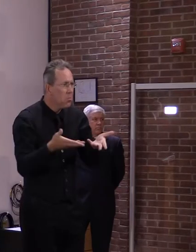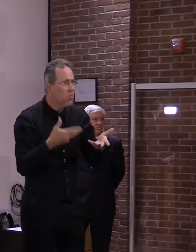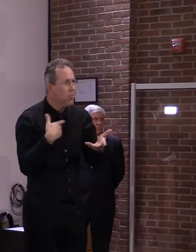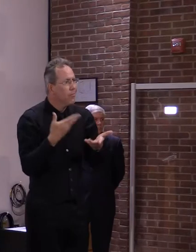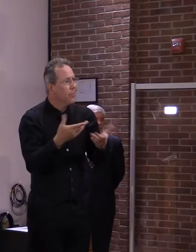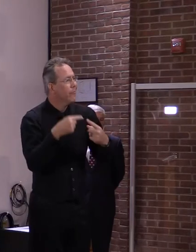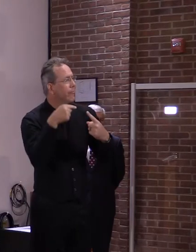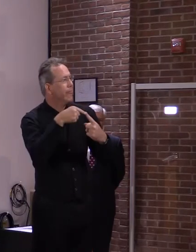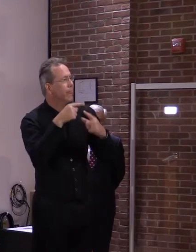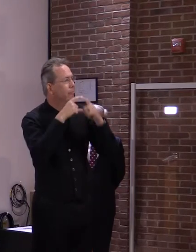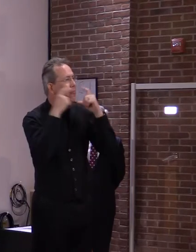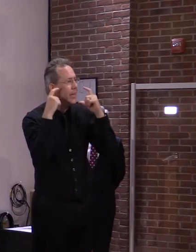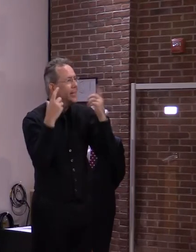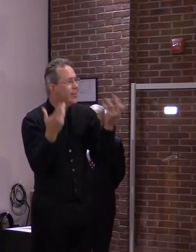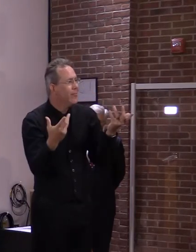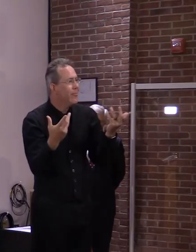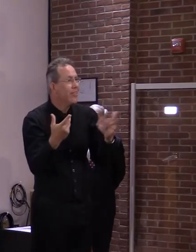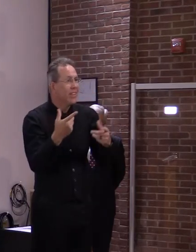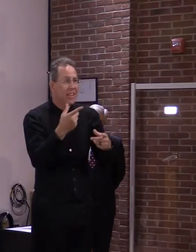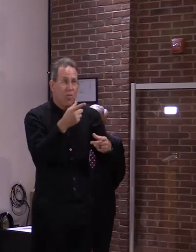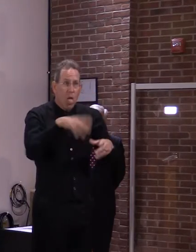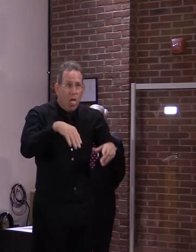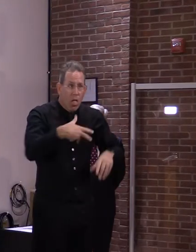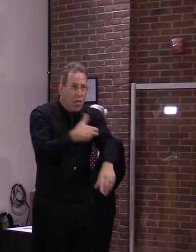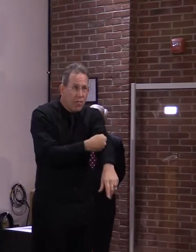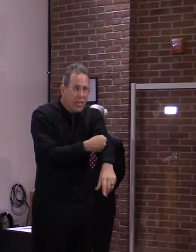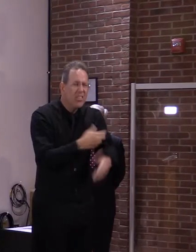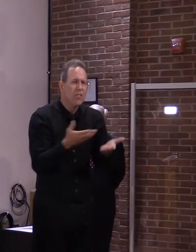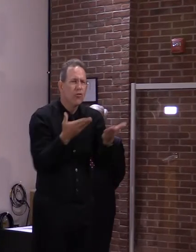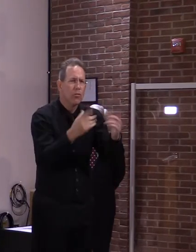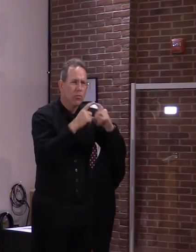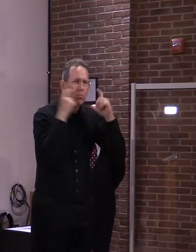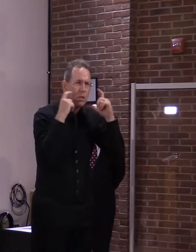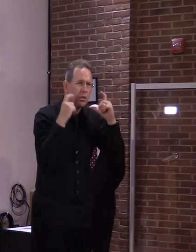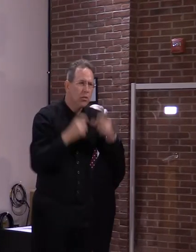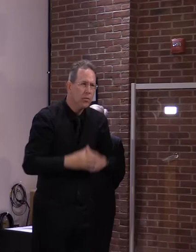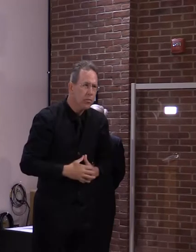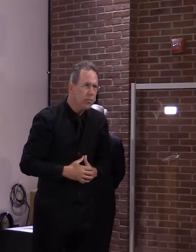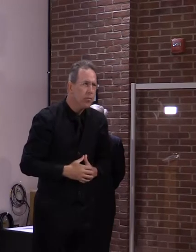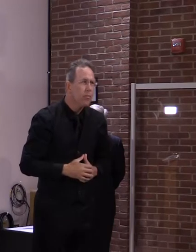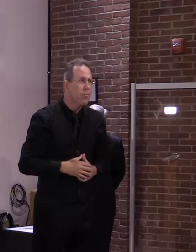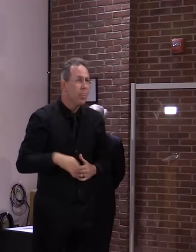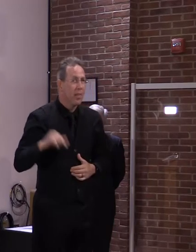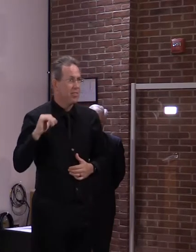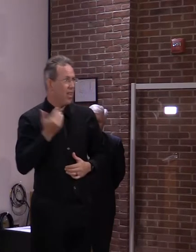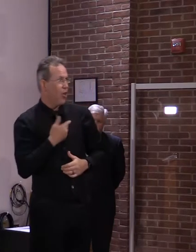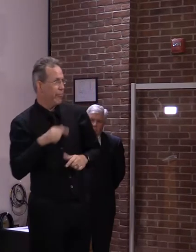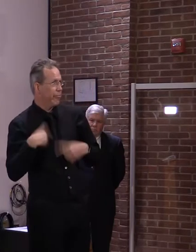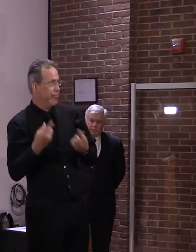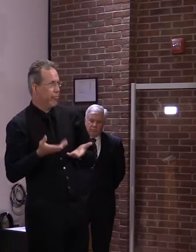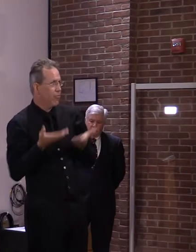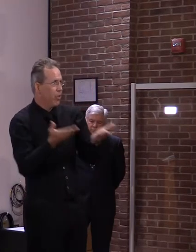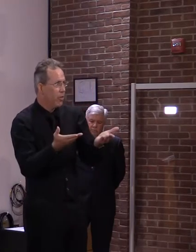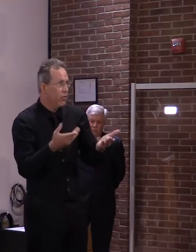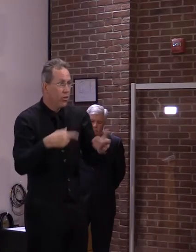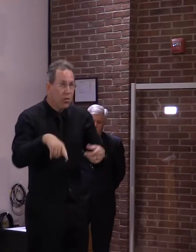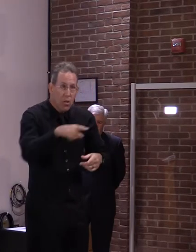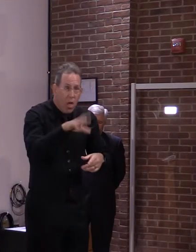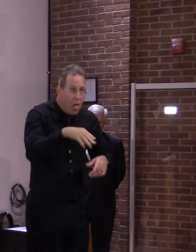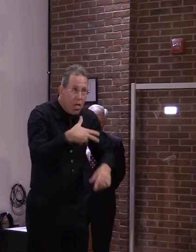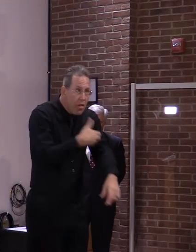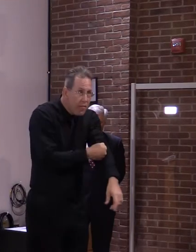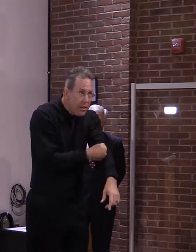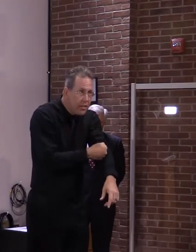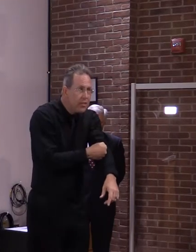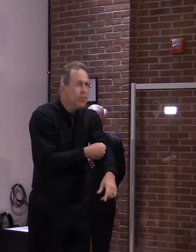we exit Vermont forward, that's the recommendation we continue to make, is that unvaccinated people, which